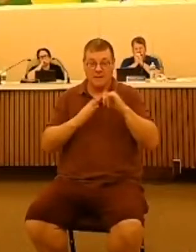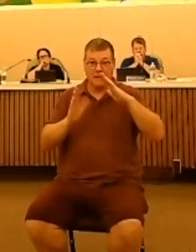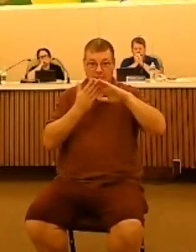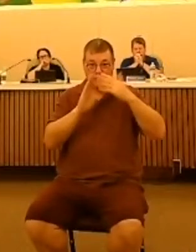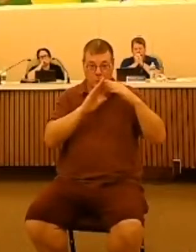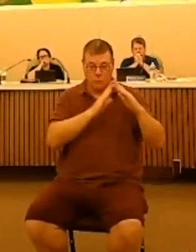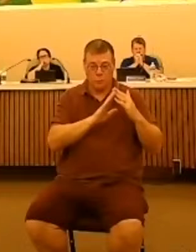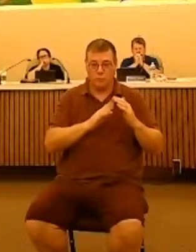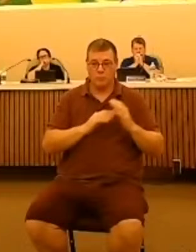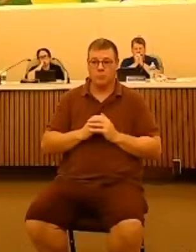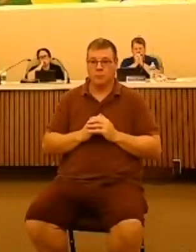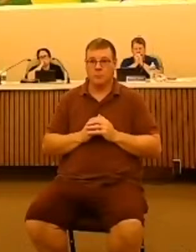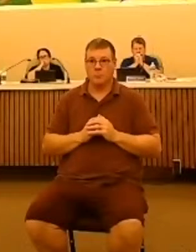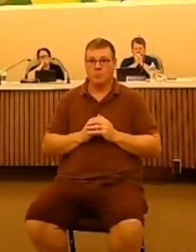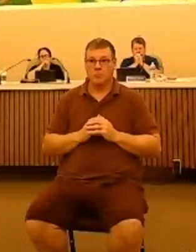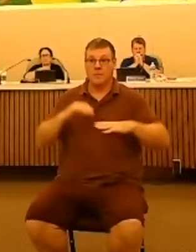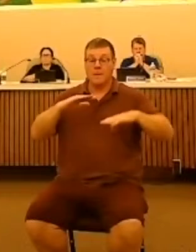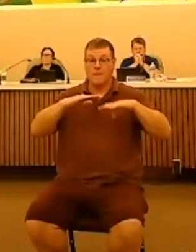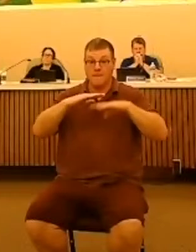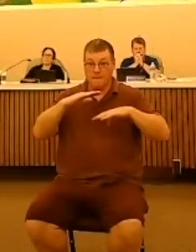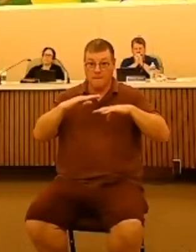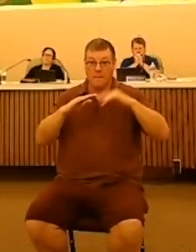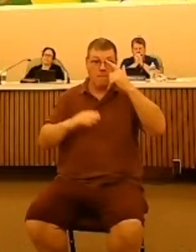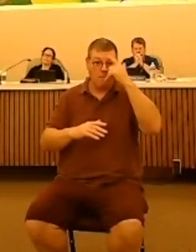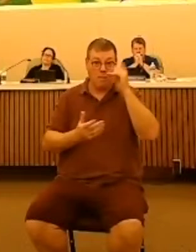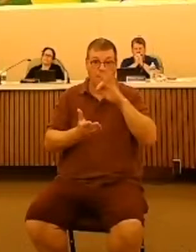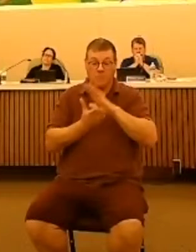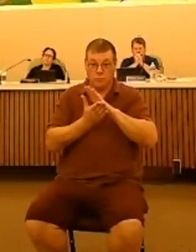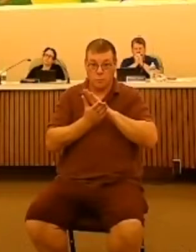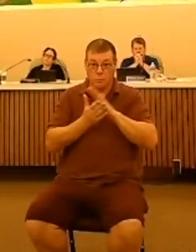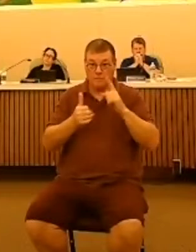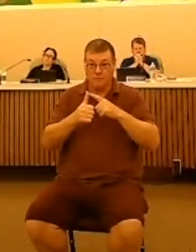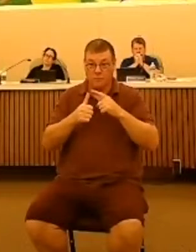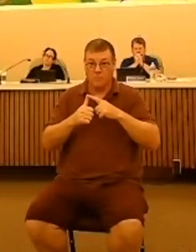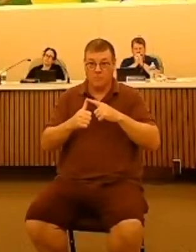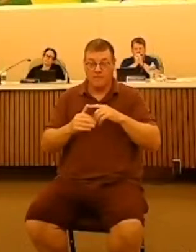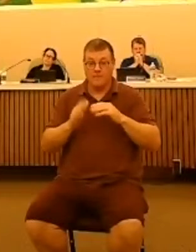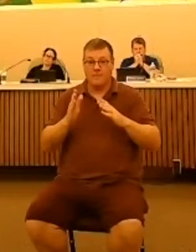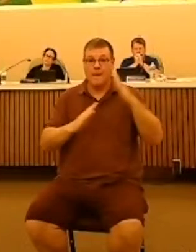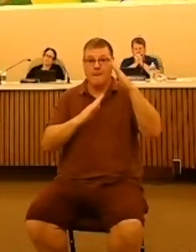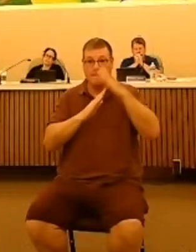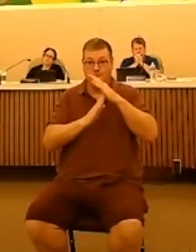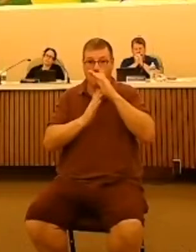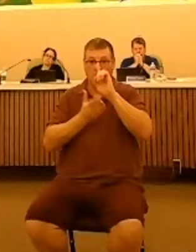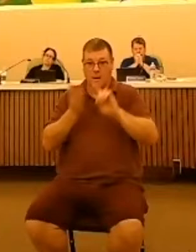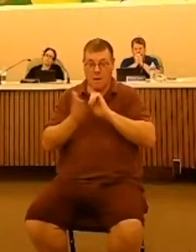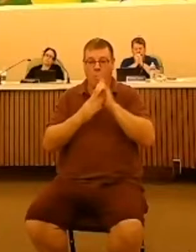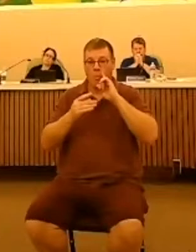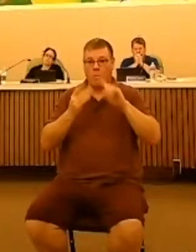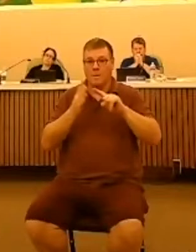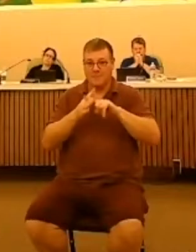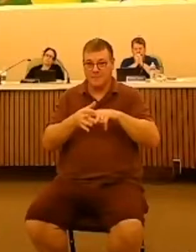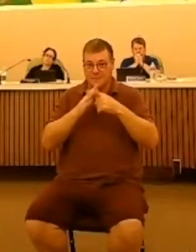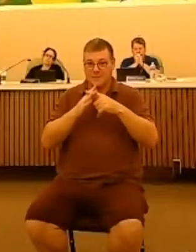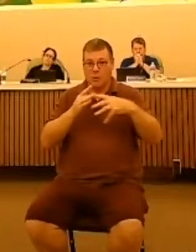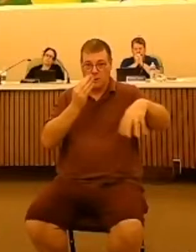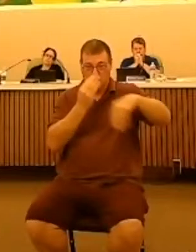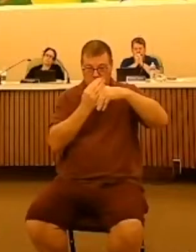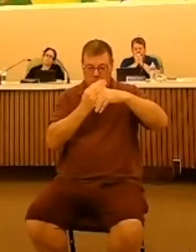counts. Basically, because of the school, first the peak hours were extended, right?